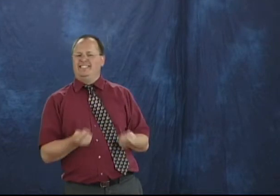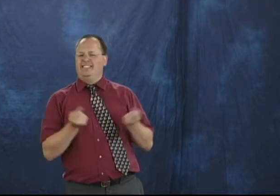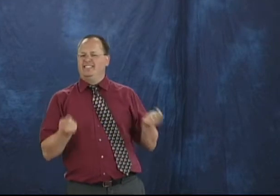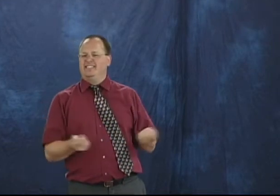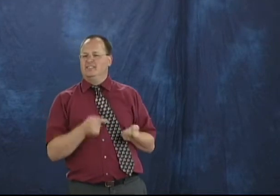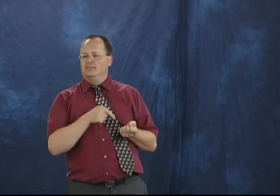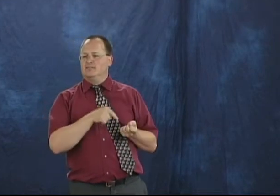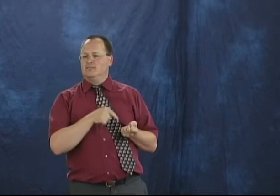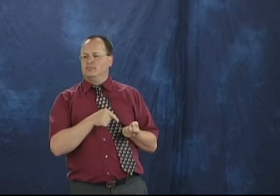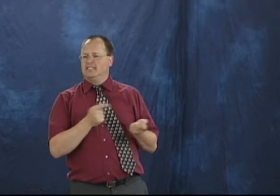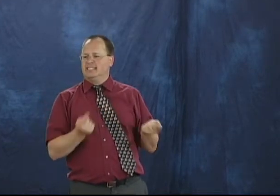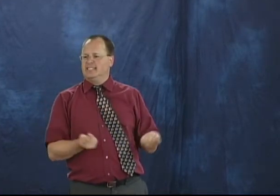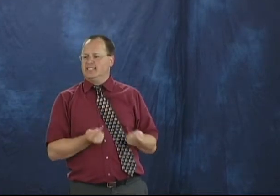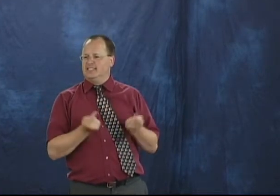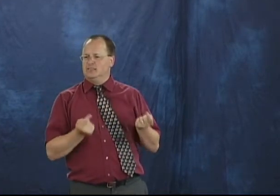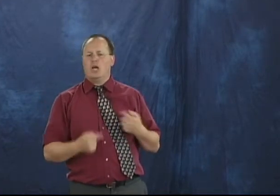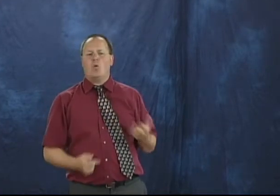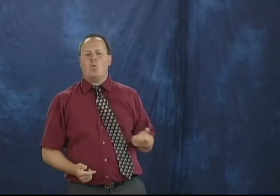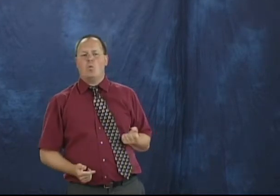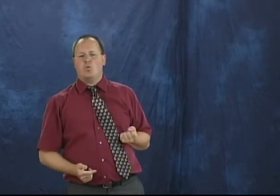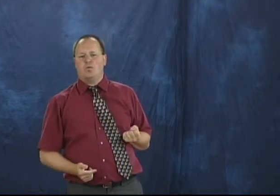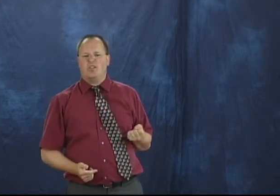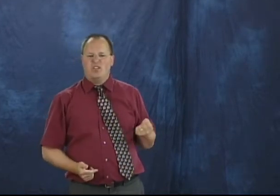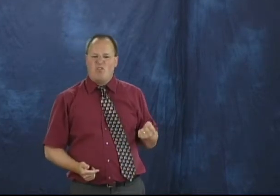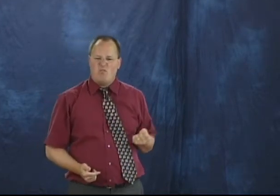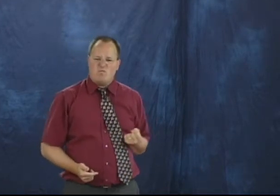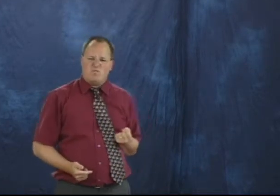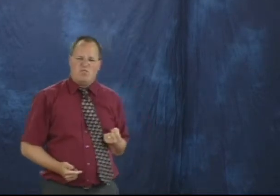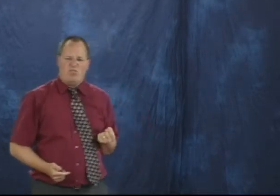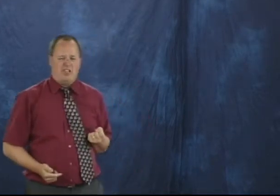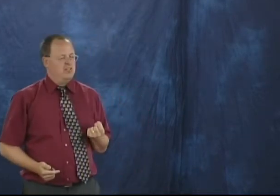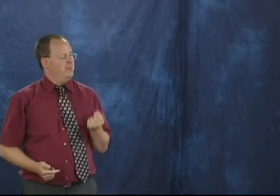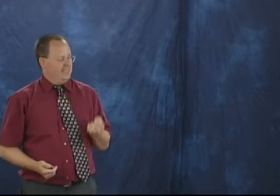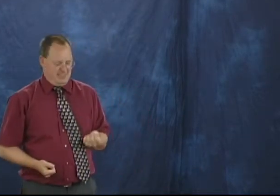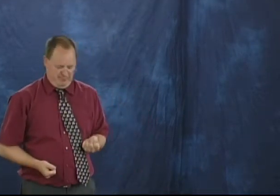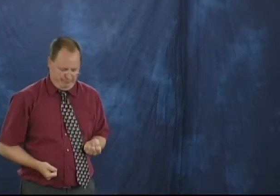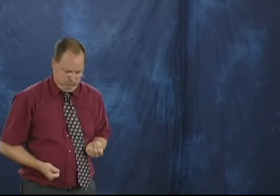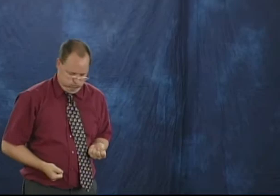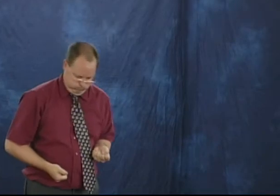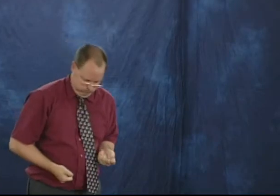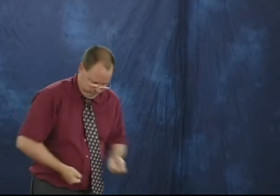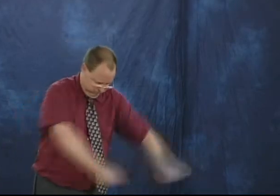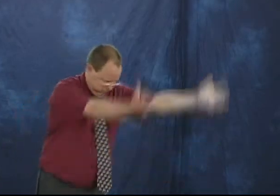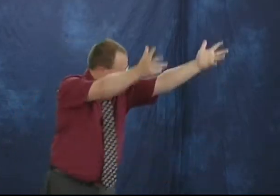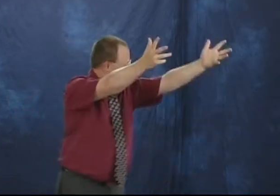And likewise, we must give up the sin that we hold on to.